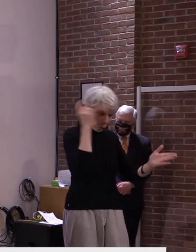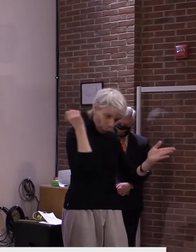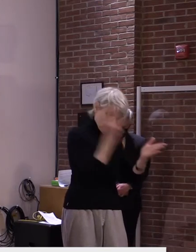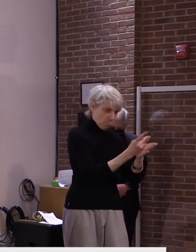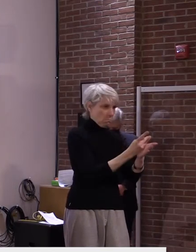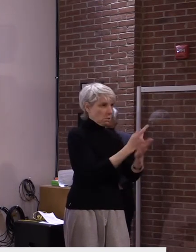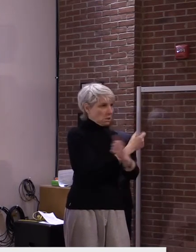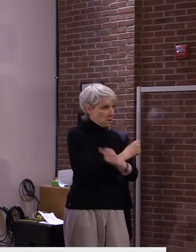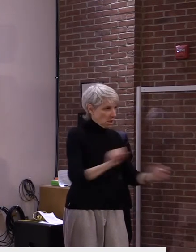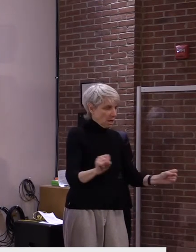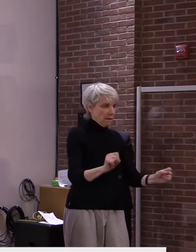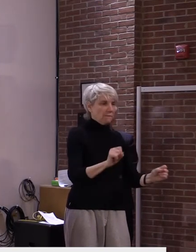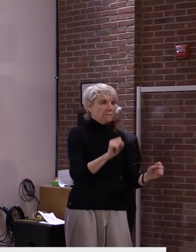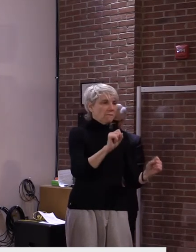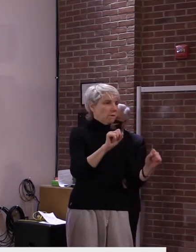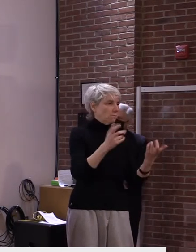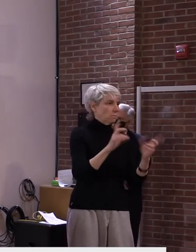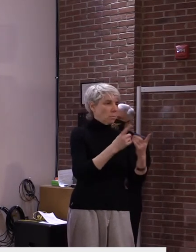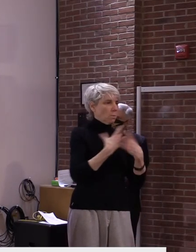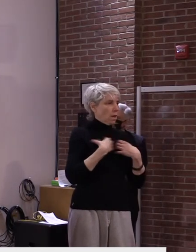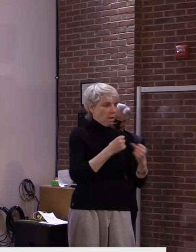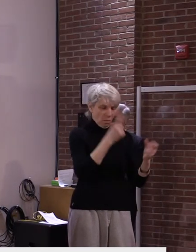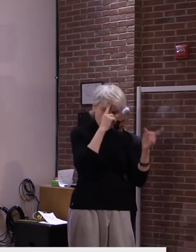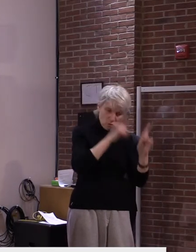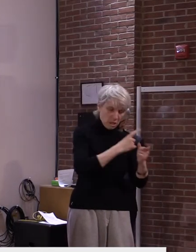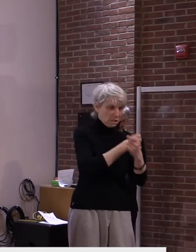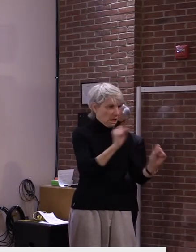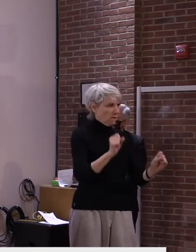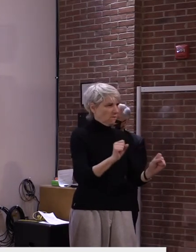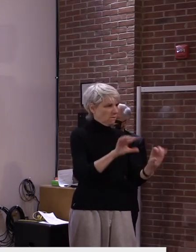safe. So I'm not sure why we would separate them.